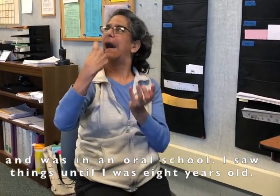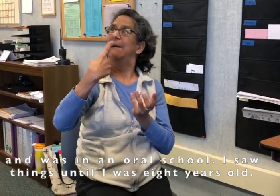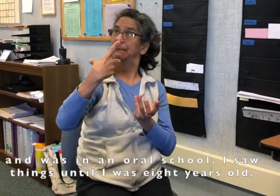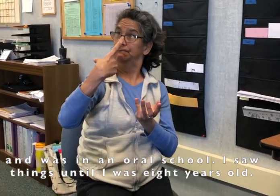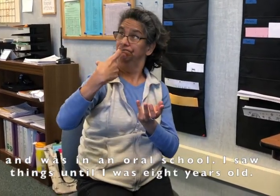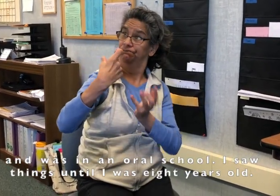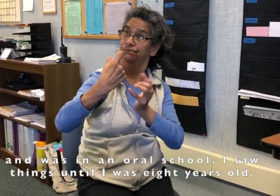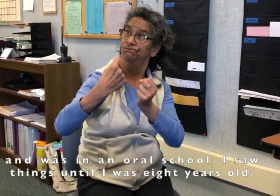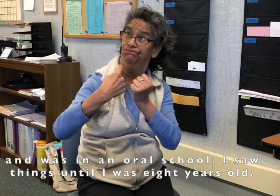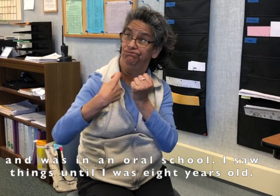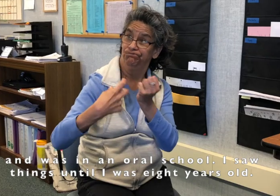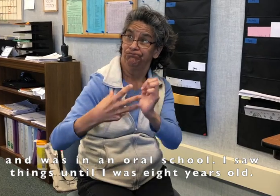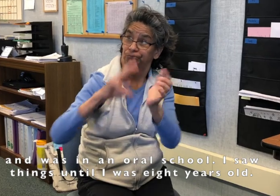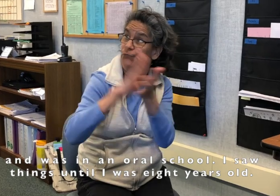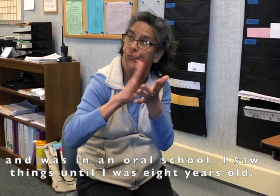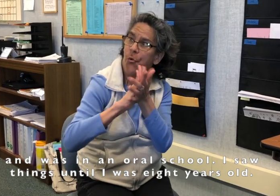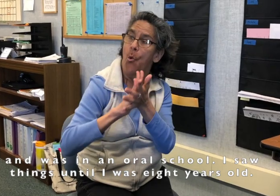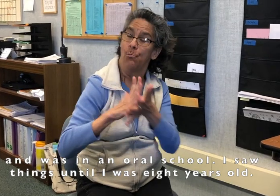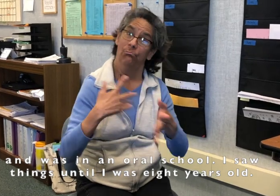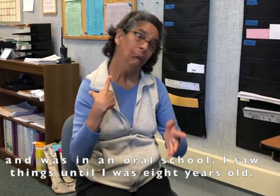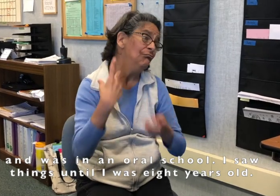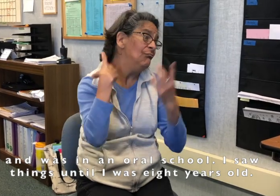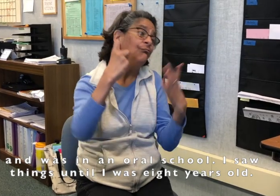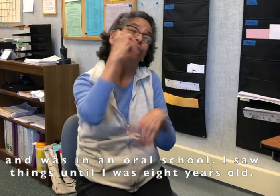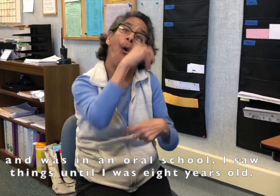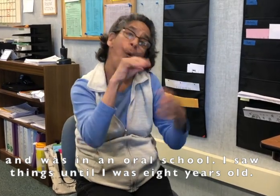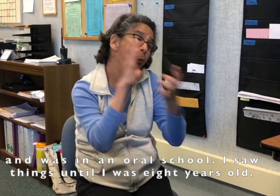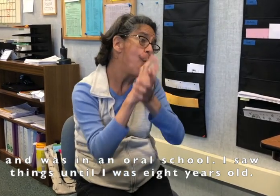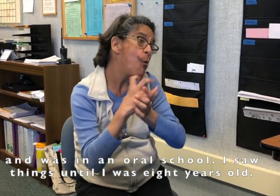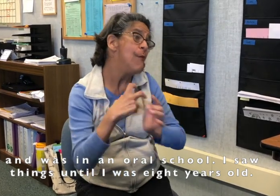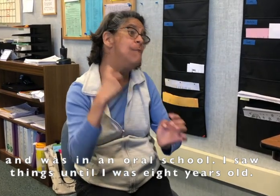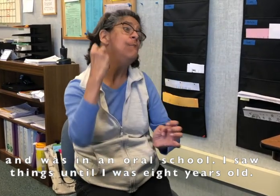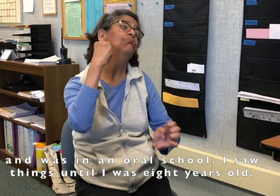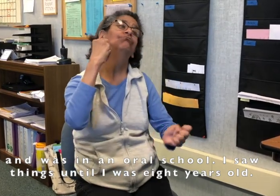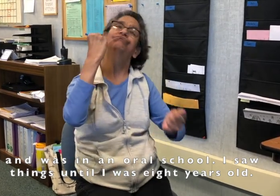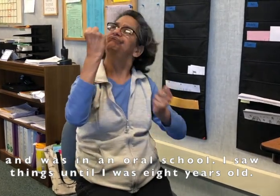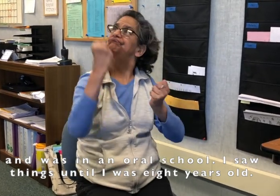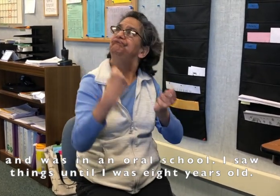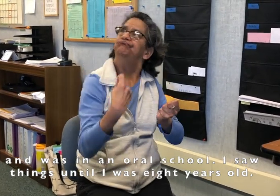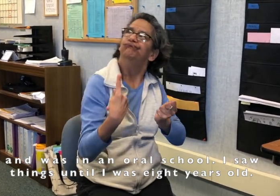and it was an oral school. I saw things until I was 8 years old.